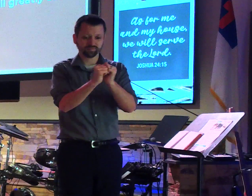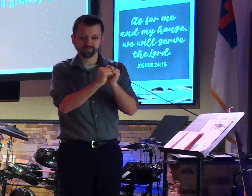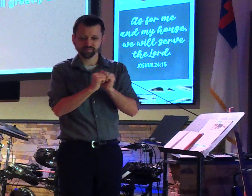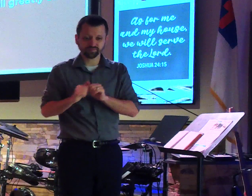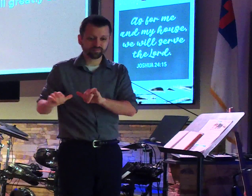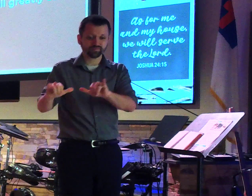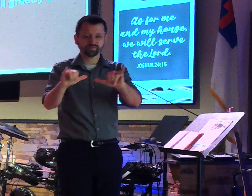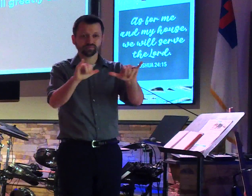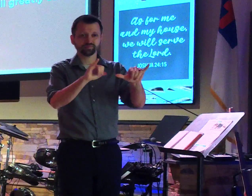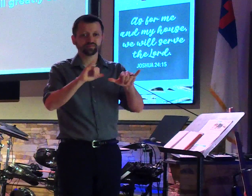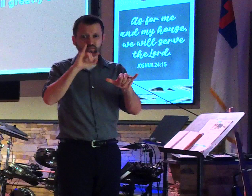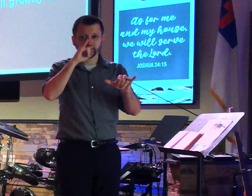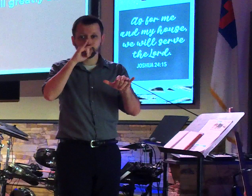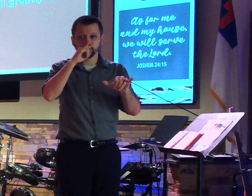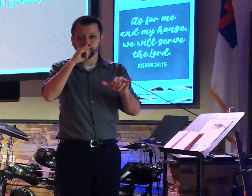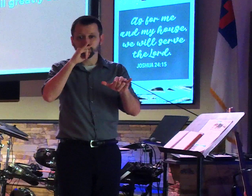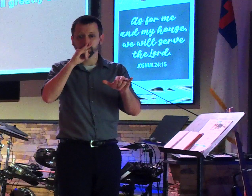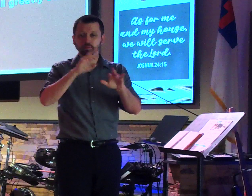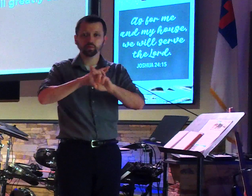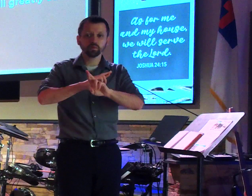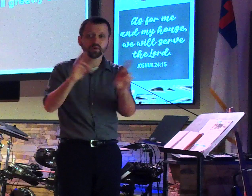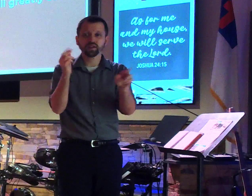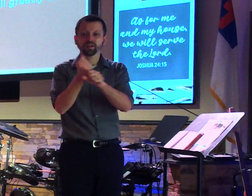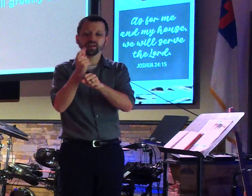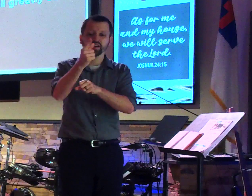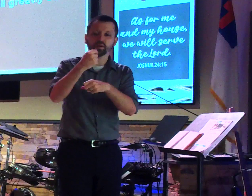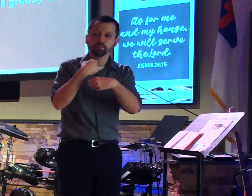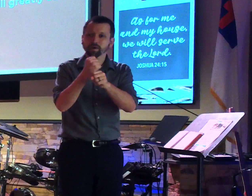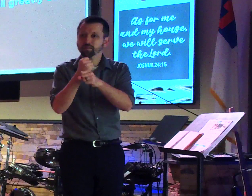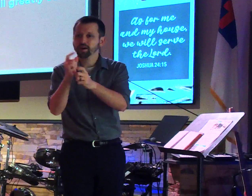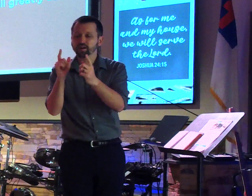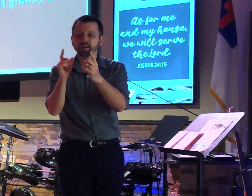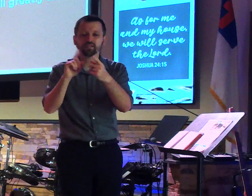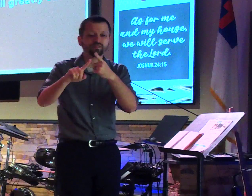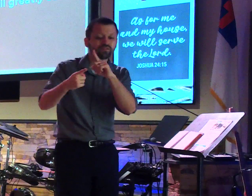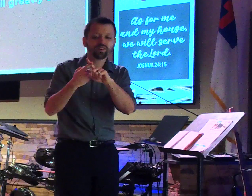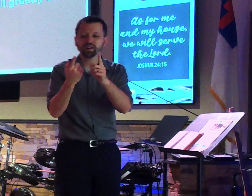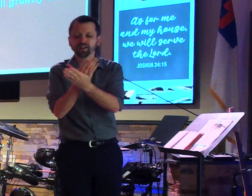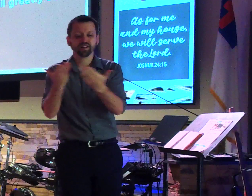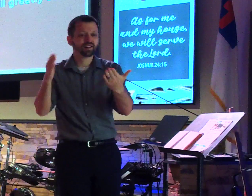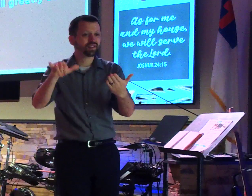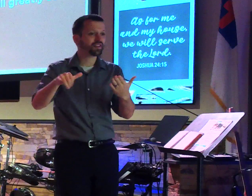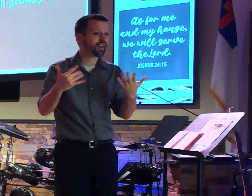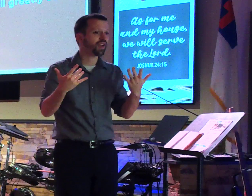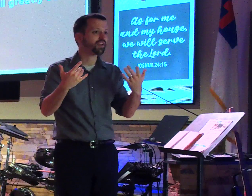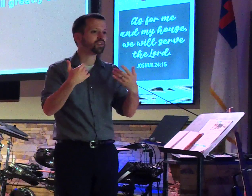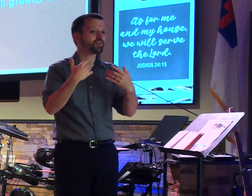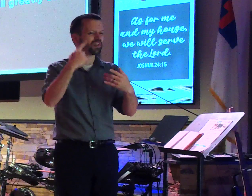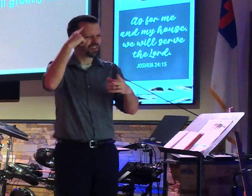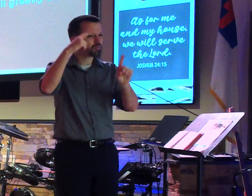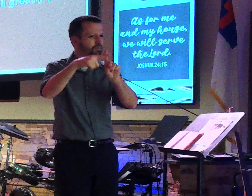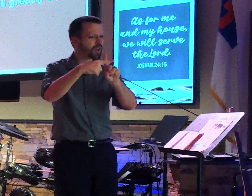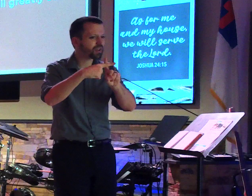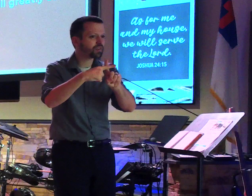The kids, that'll give them a head start for next year to make friends, and so you can put a positive spin on anything. Your